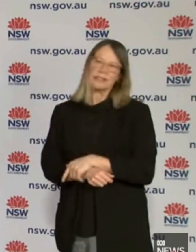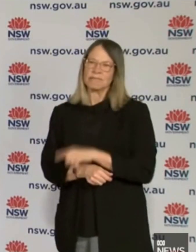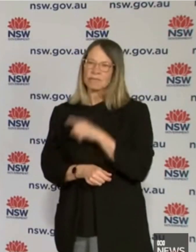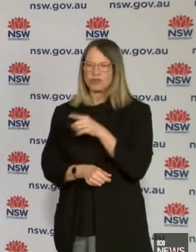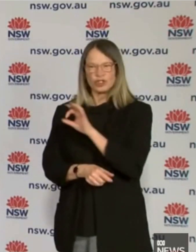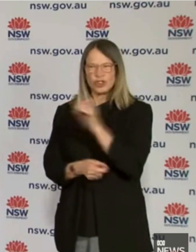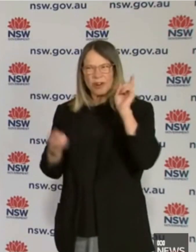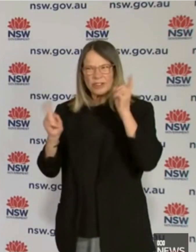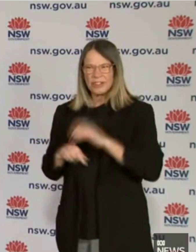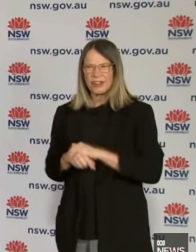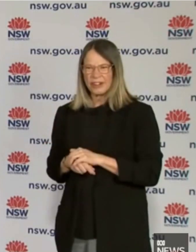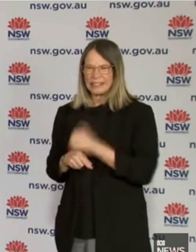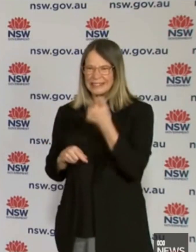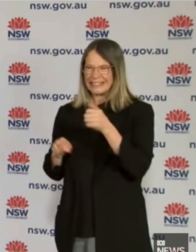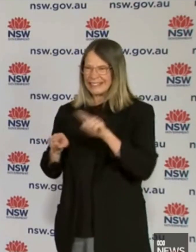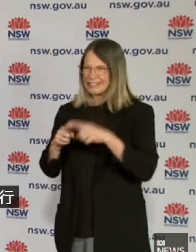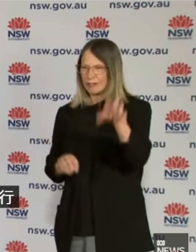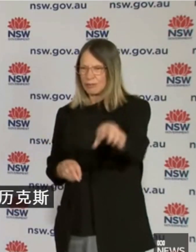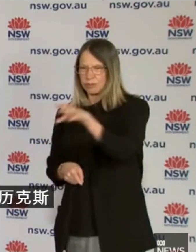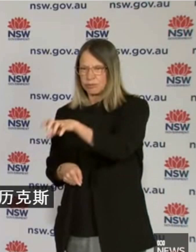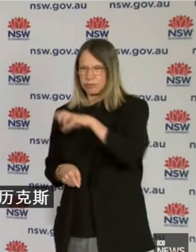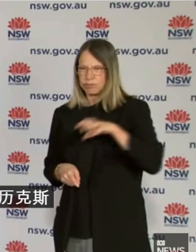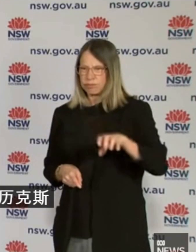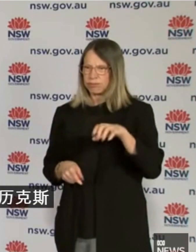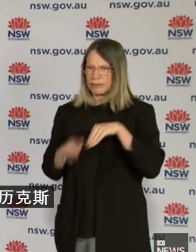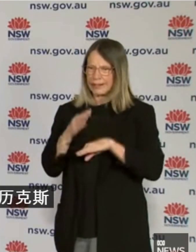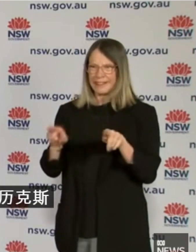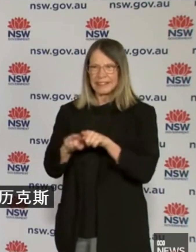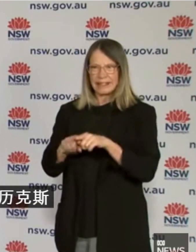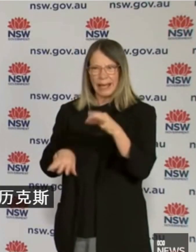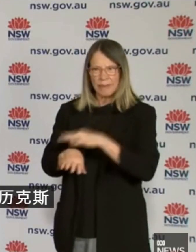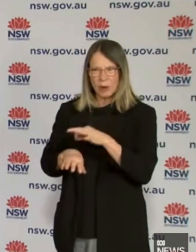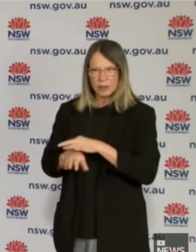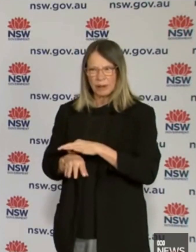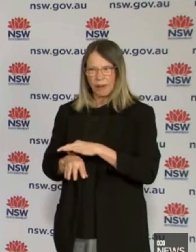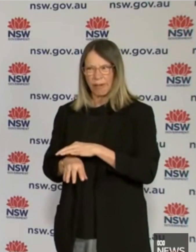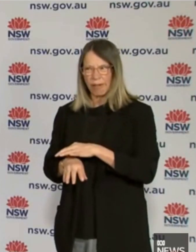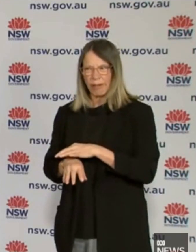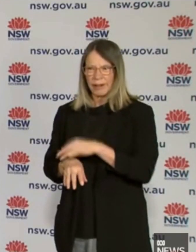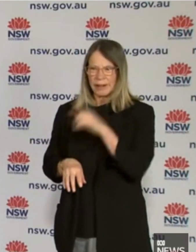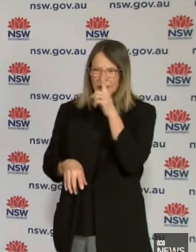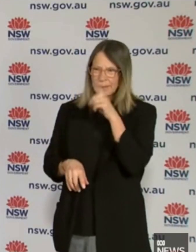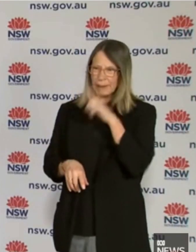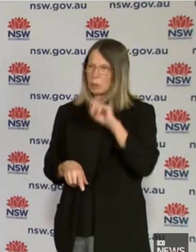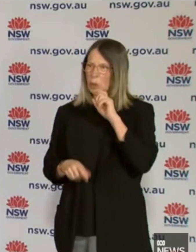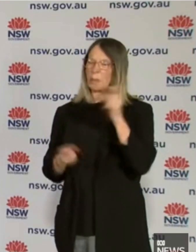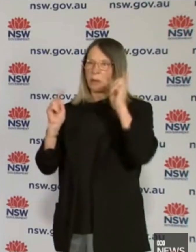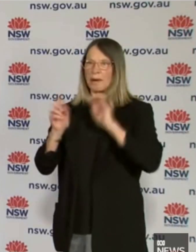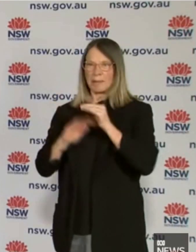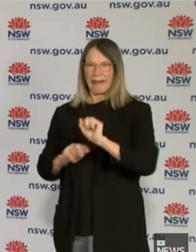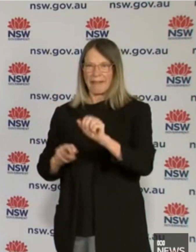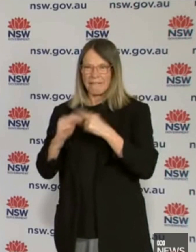mean, 24 patients at this stage. We're in the middle of a pandemic, Alex. People have got loved ones in the hospital. They'd be terrified. Let me put it this